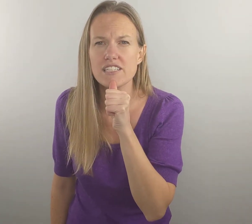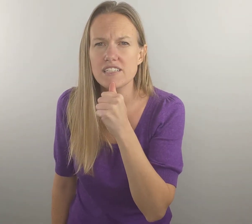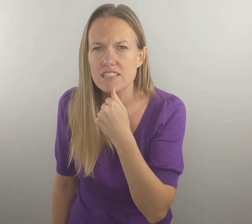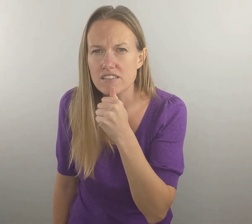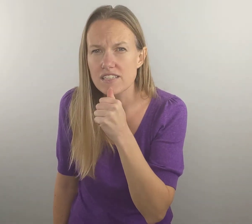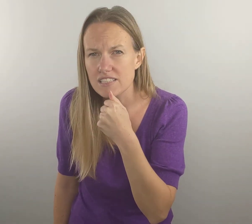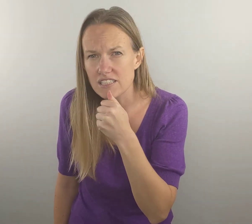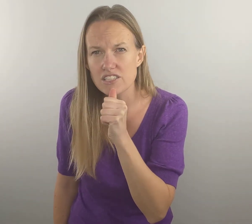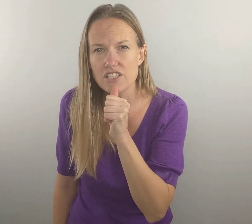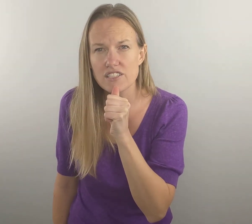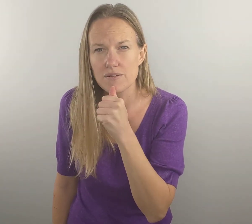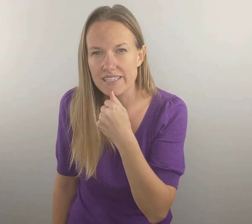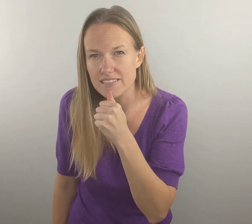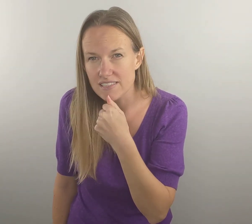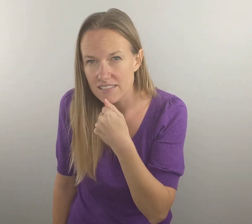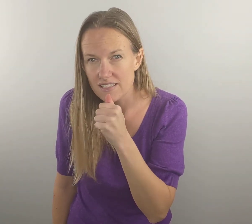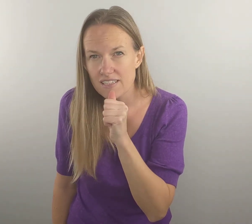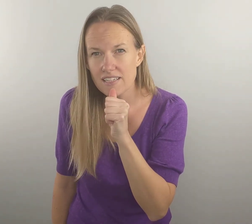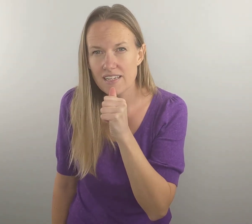and you turn it twice. Okay?